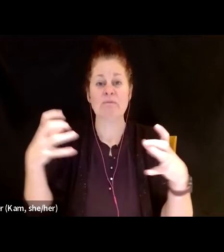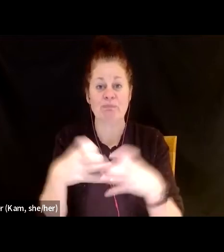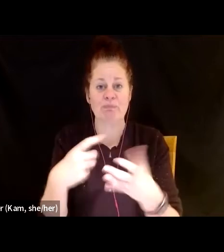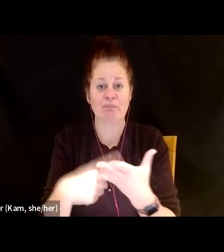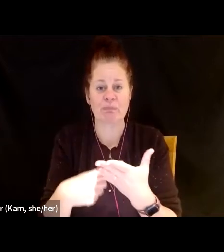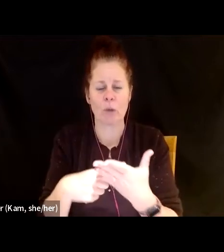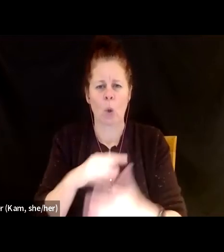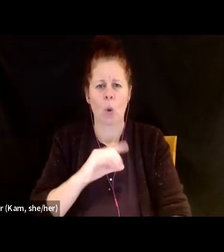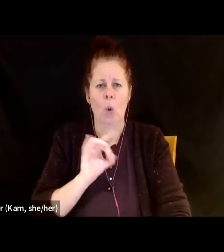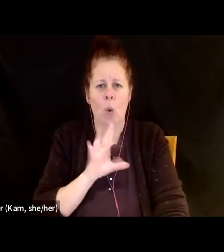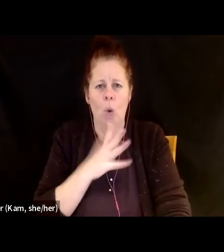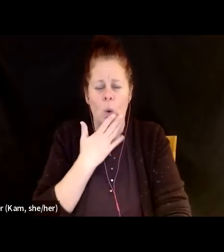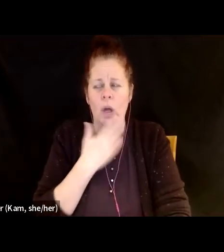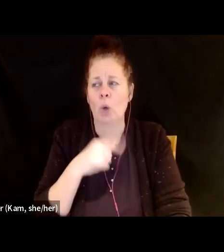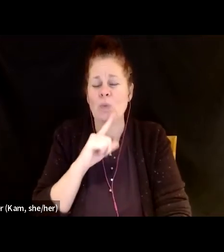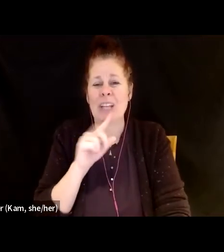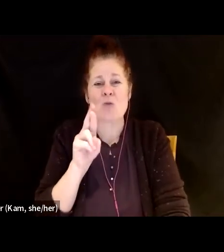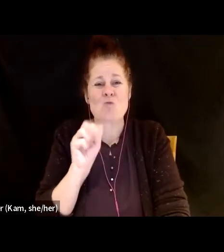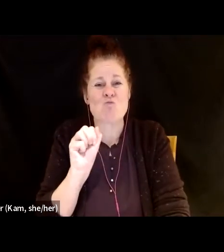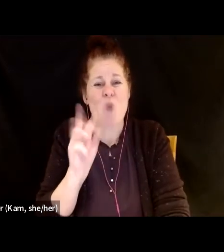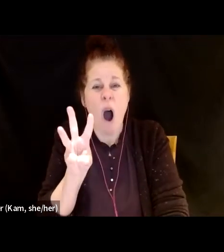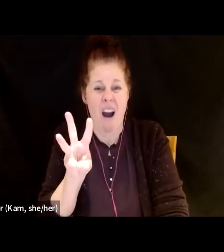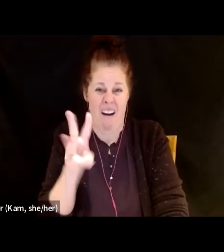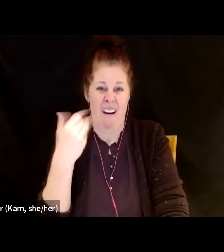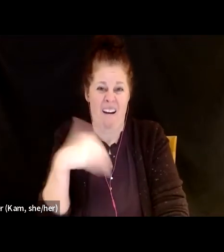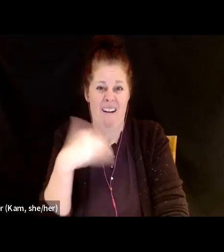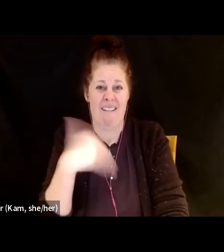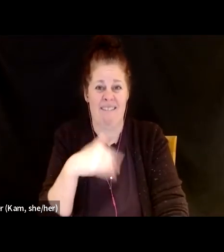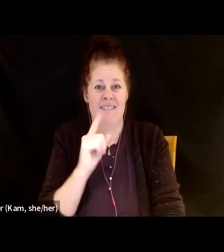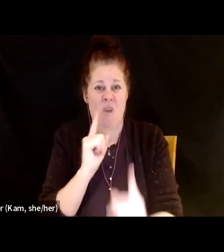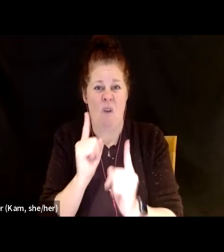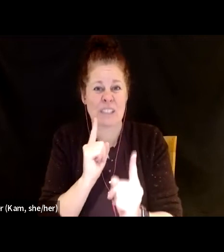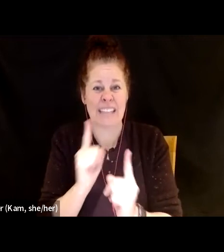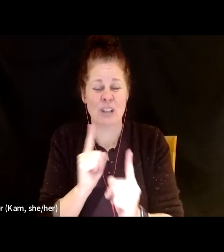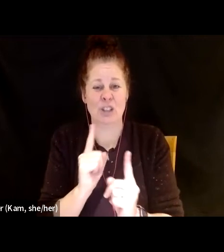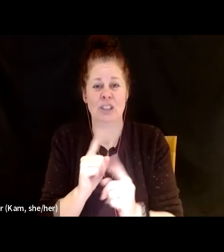telling, and we really sort of